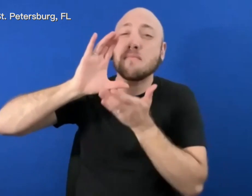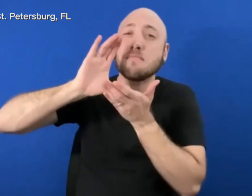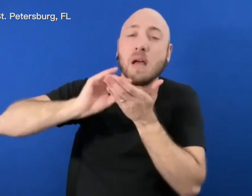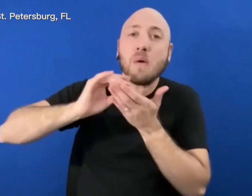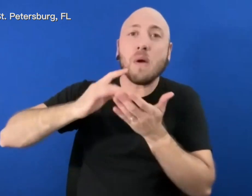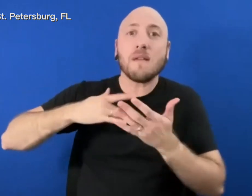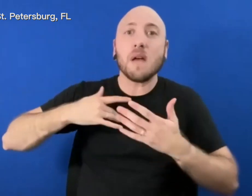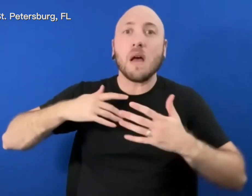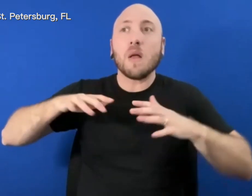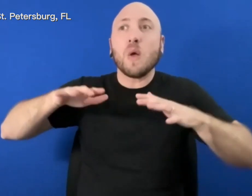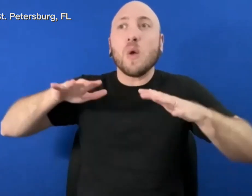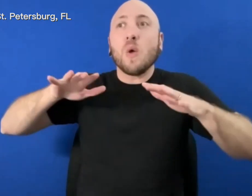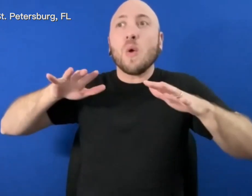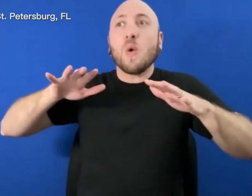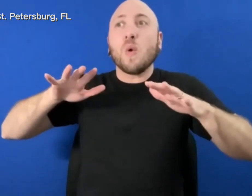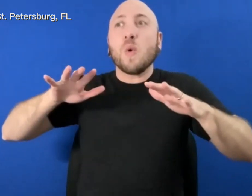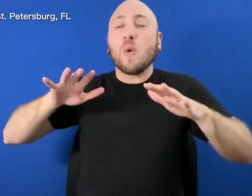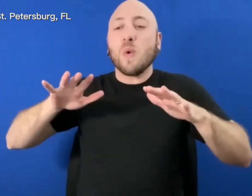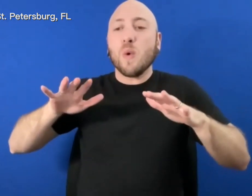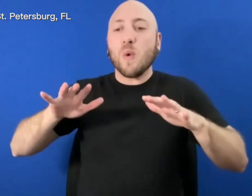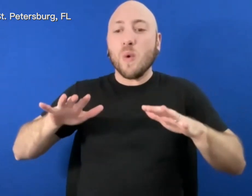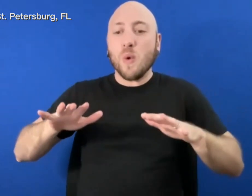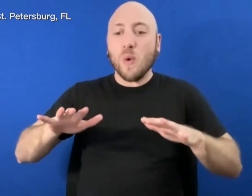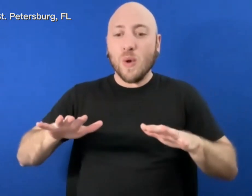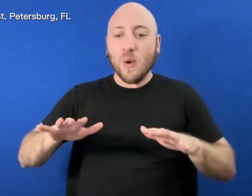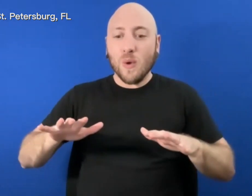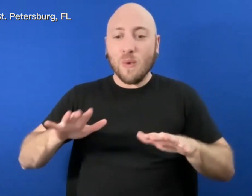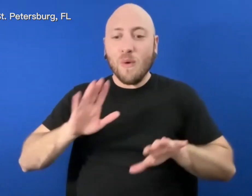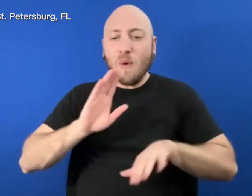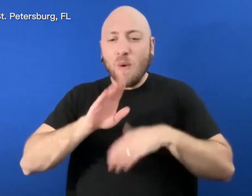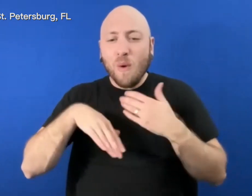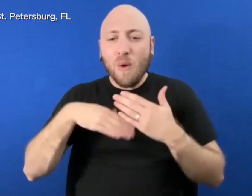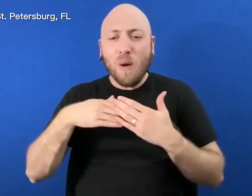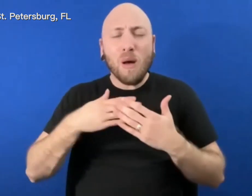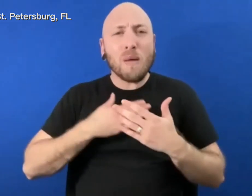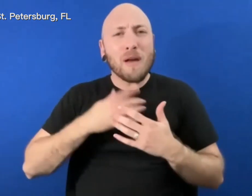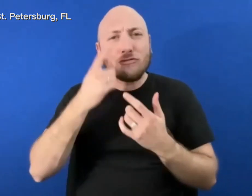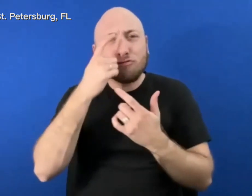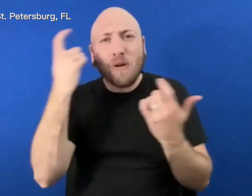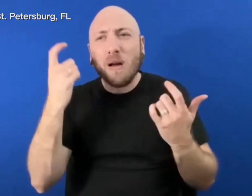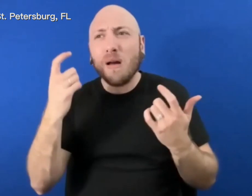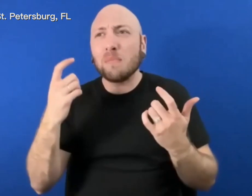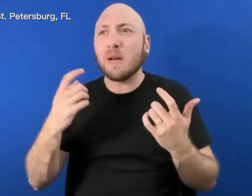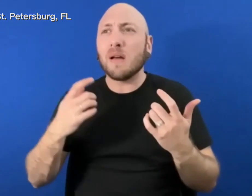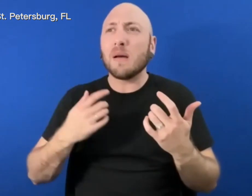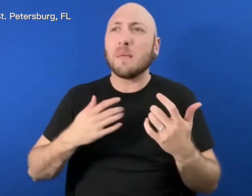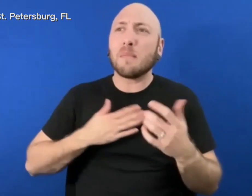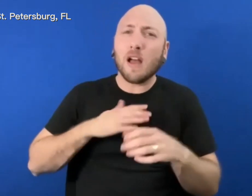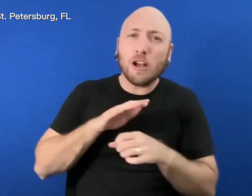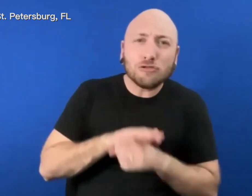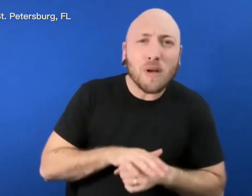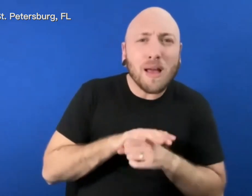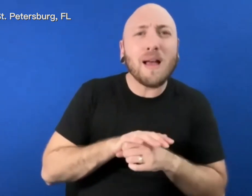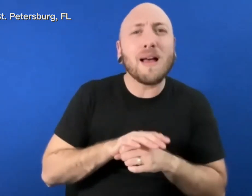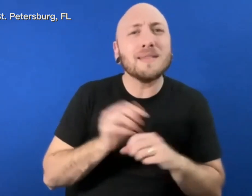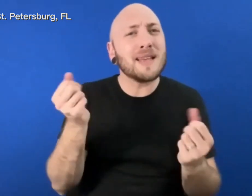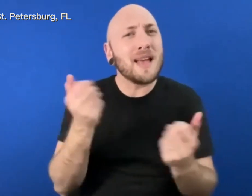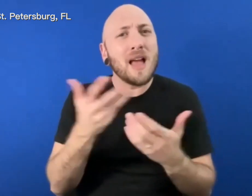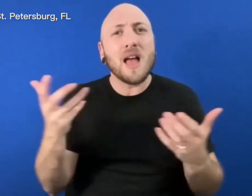it was just like a release of all of that stuff. Like I felt like my whole childhood, I was like holding in a